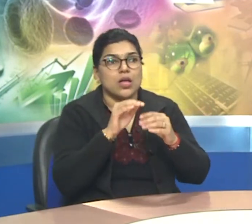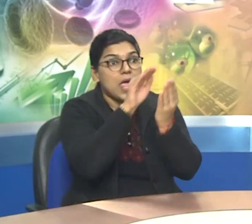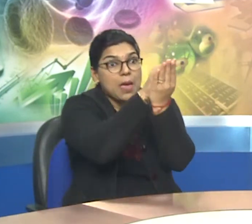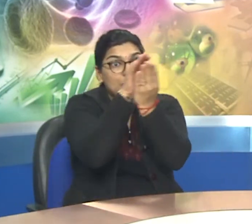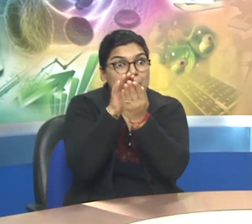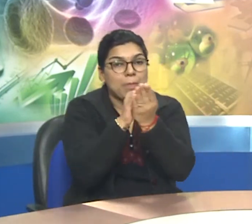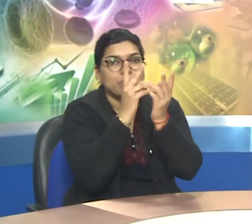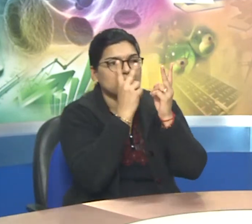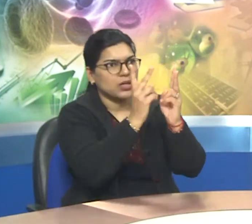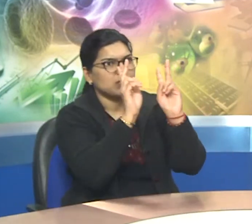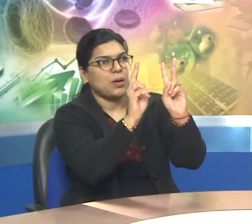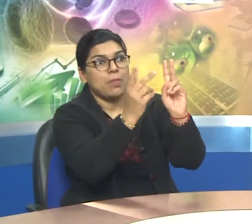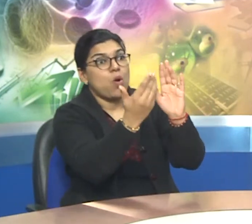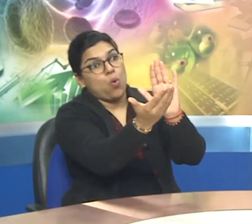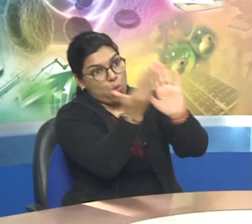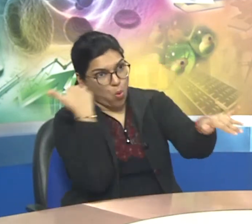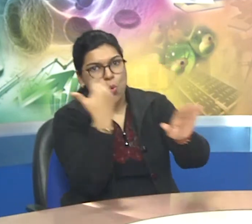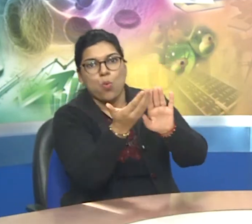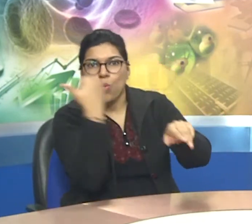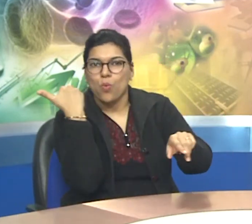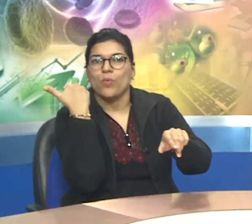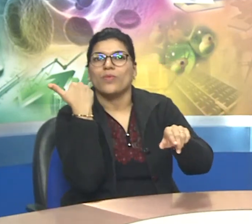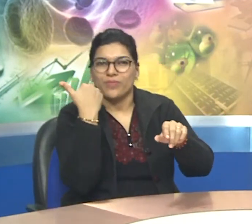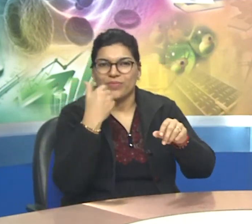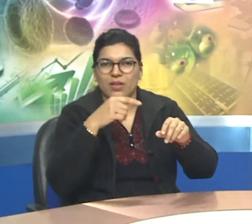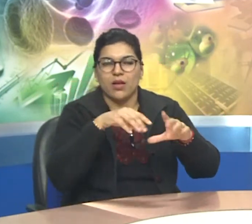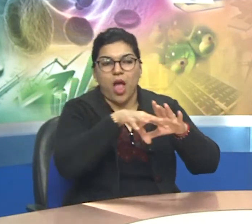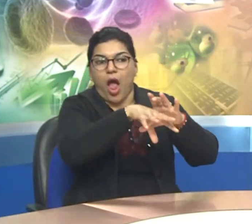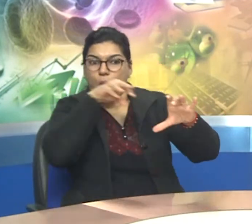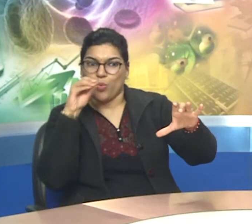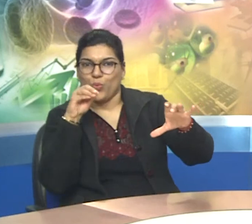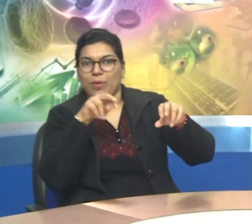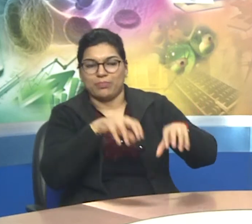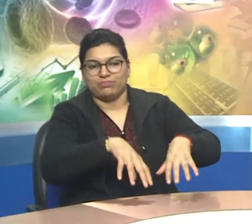There are different things which can be extracted from something.